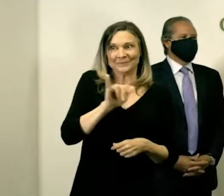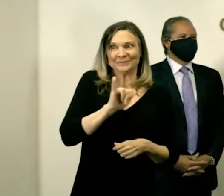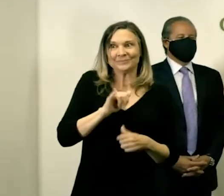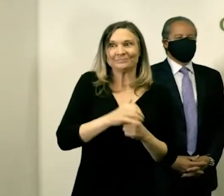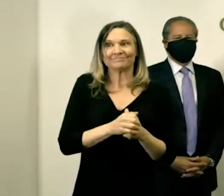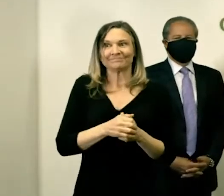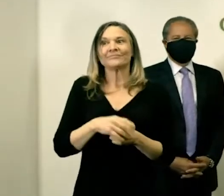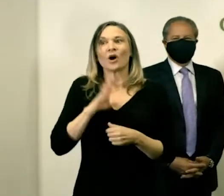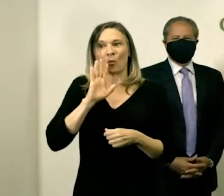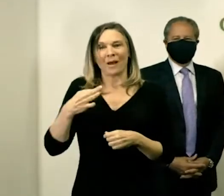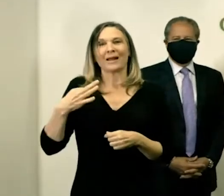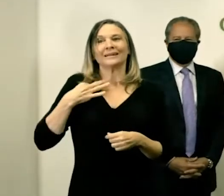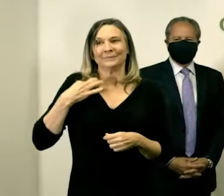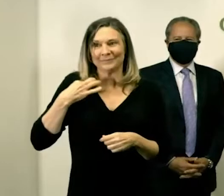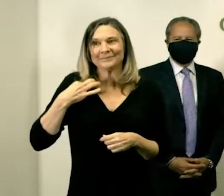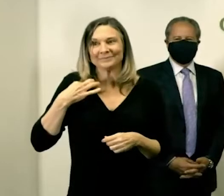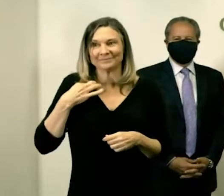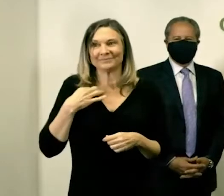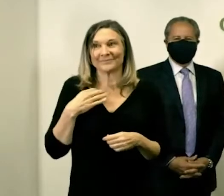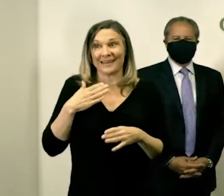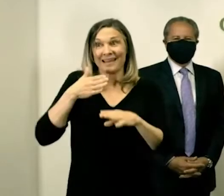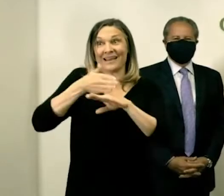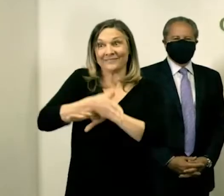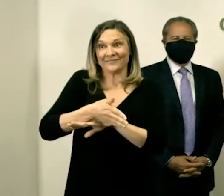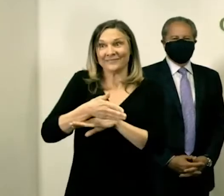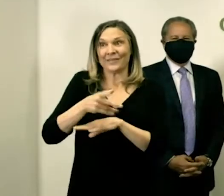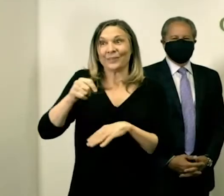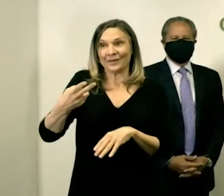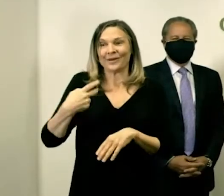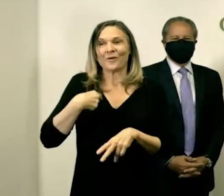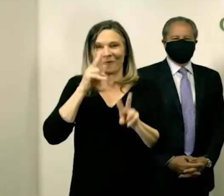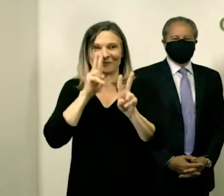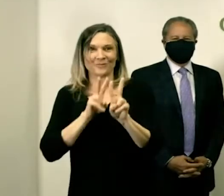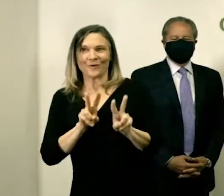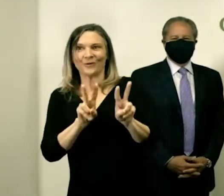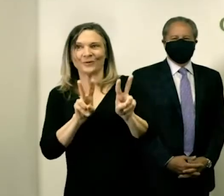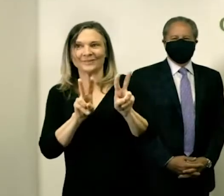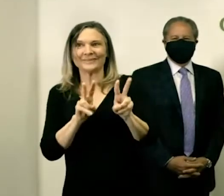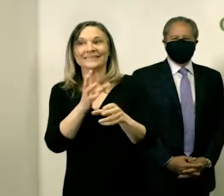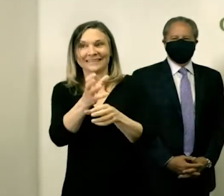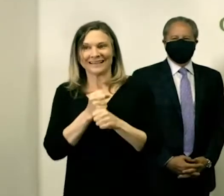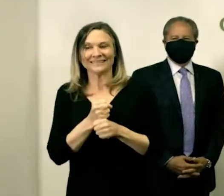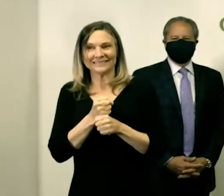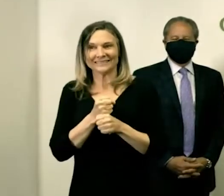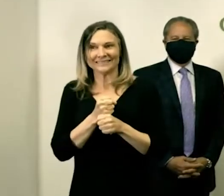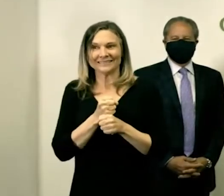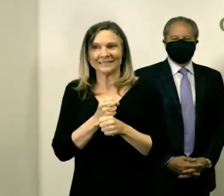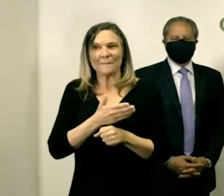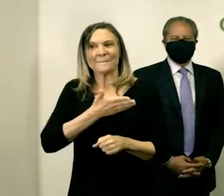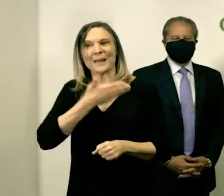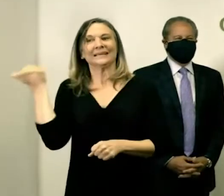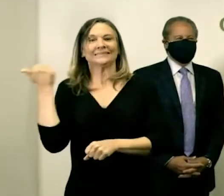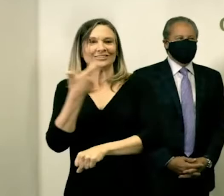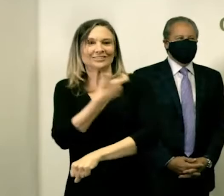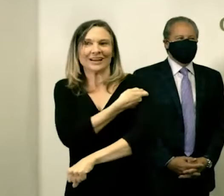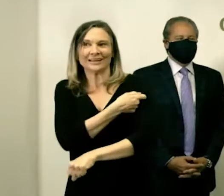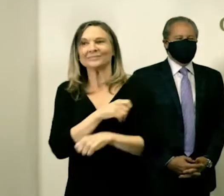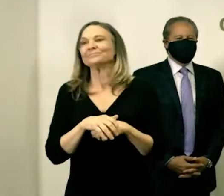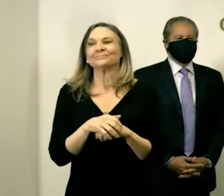eligible after next Thursday, and I look forward to getting the best shot. And the